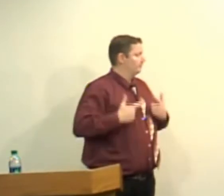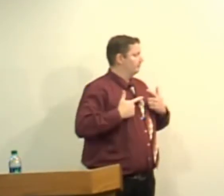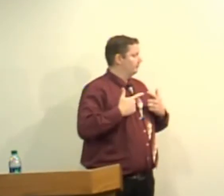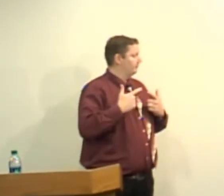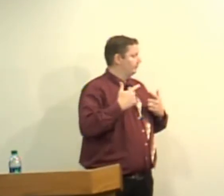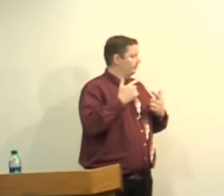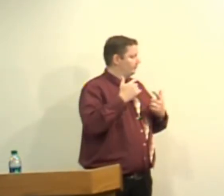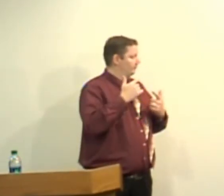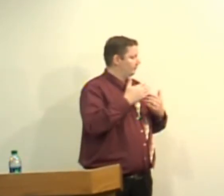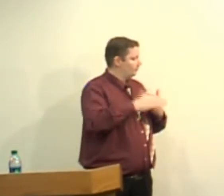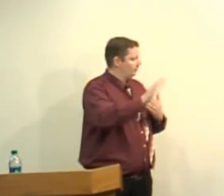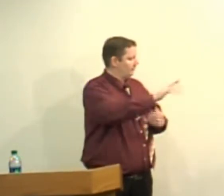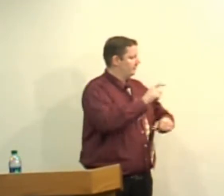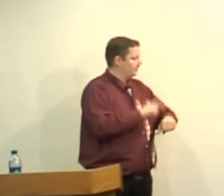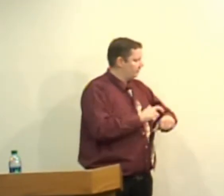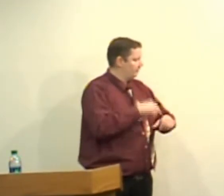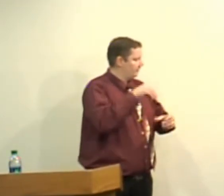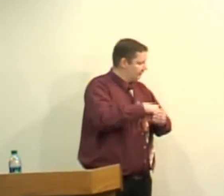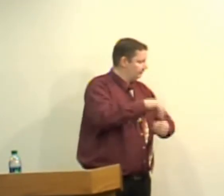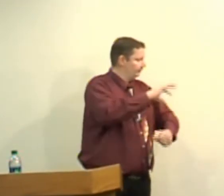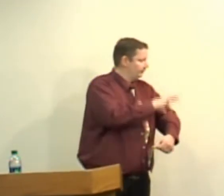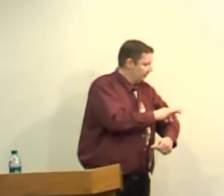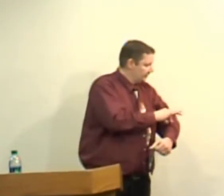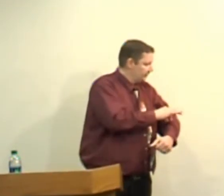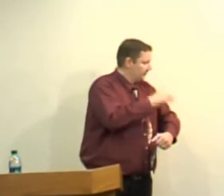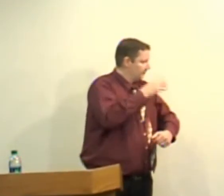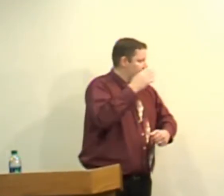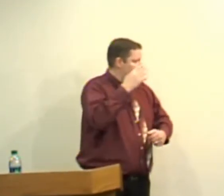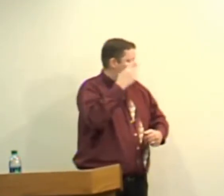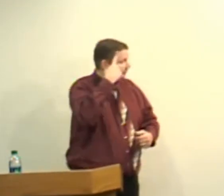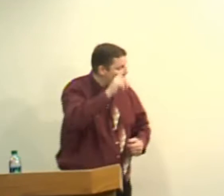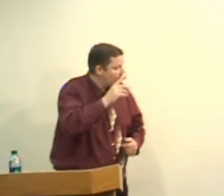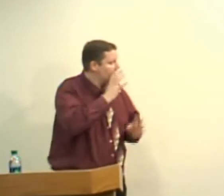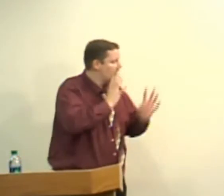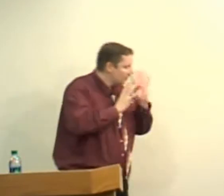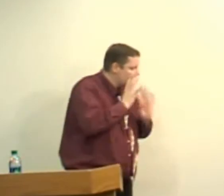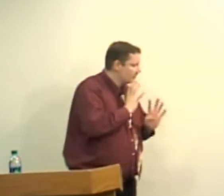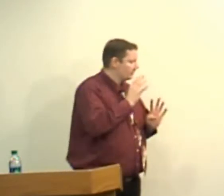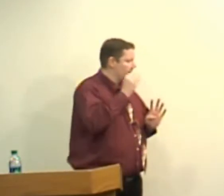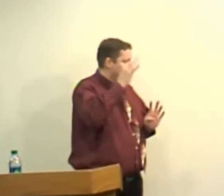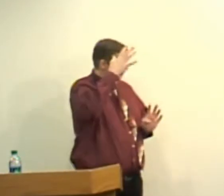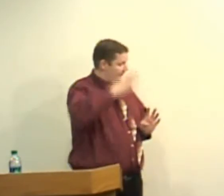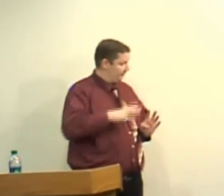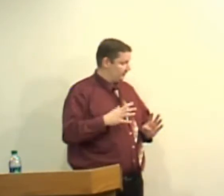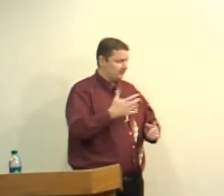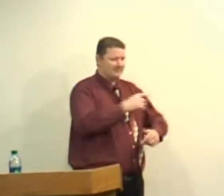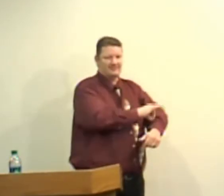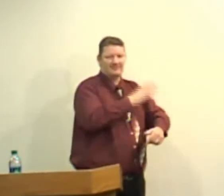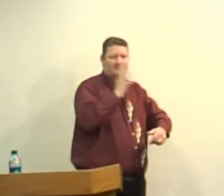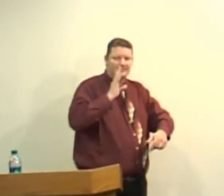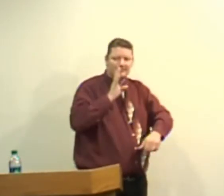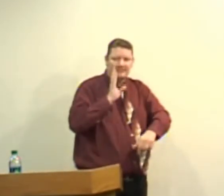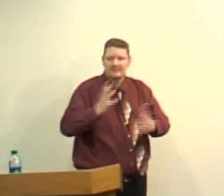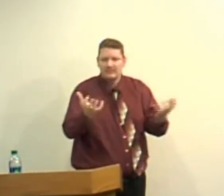that he should no longer live the rest of his time in the flesh for the lusts of men,